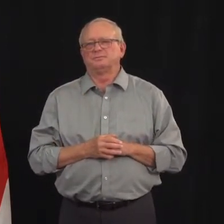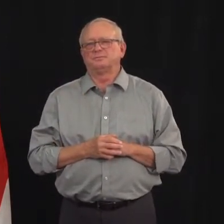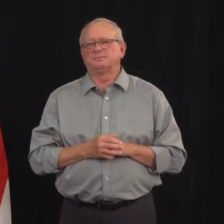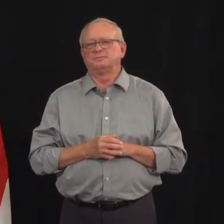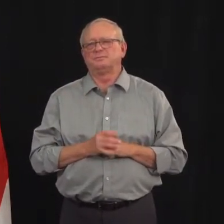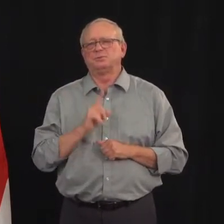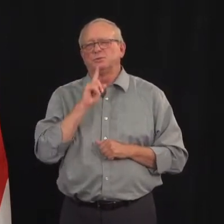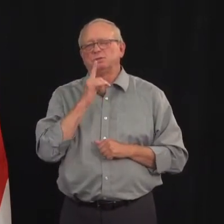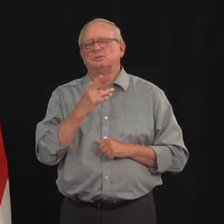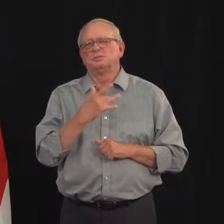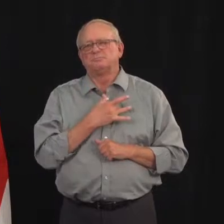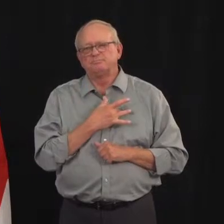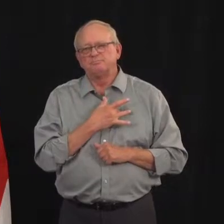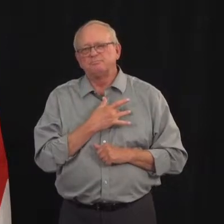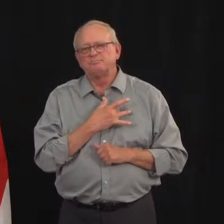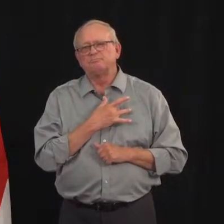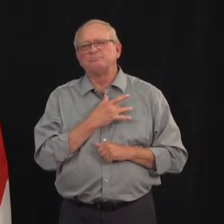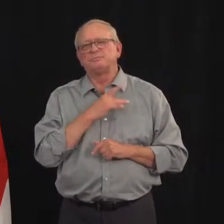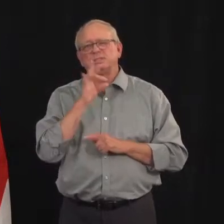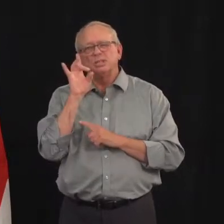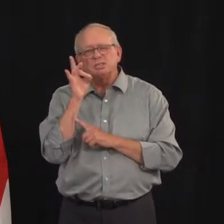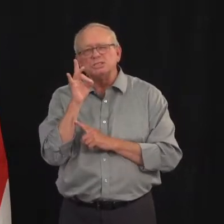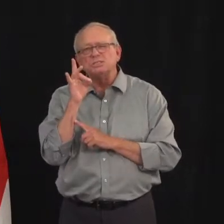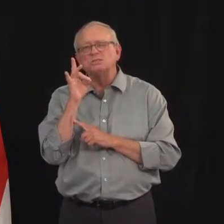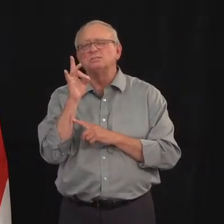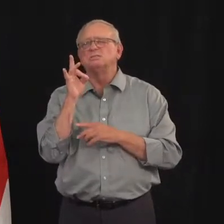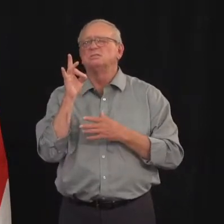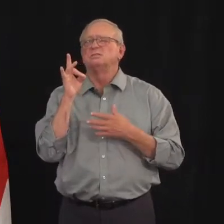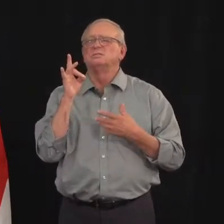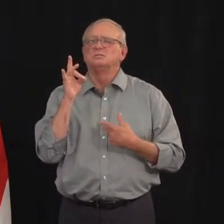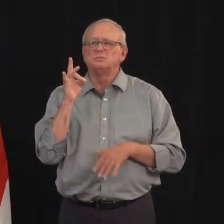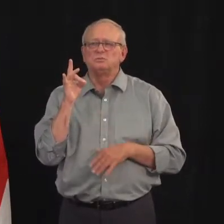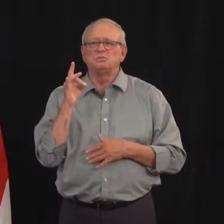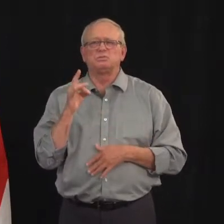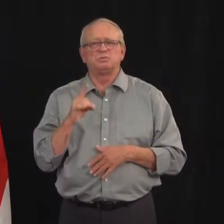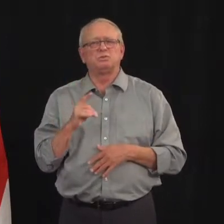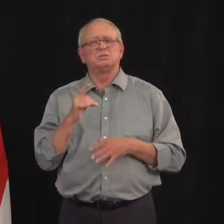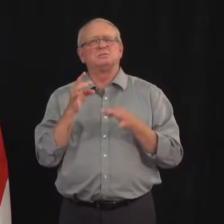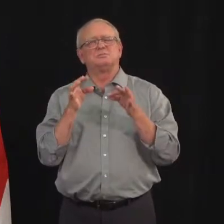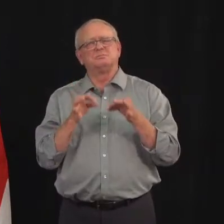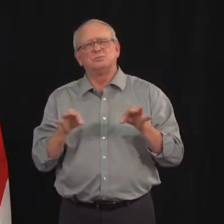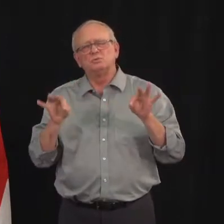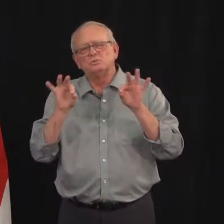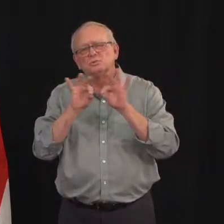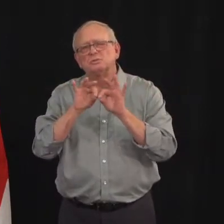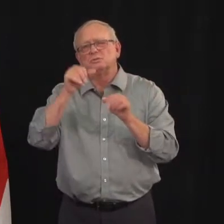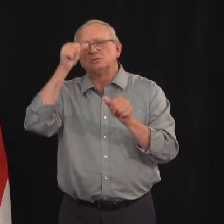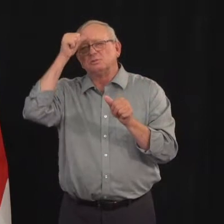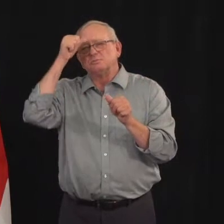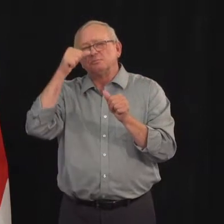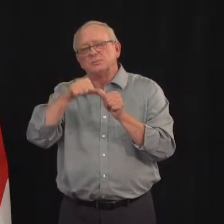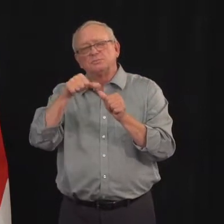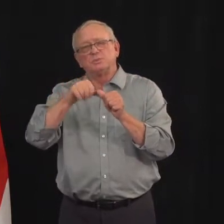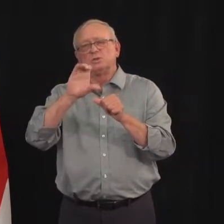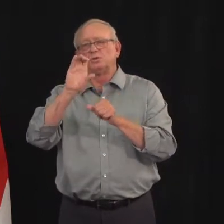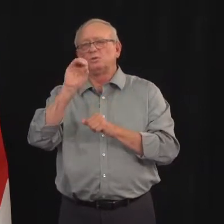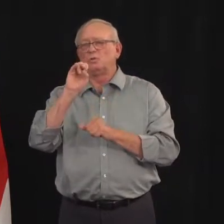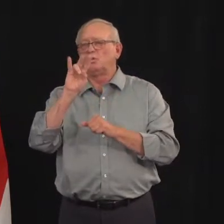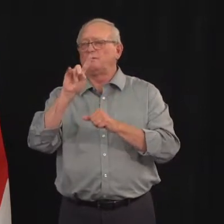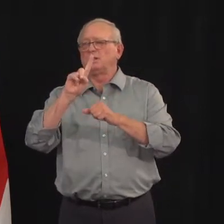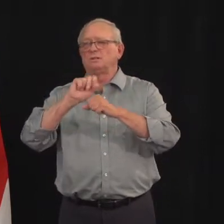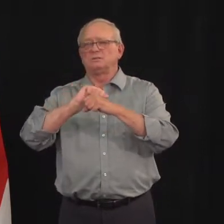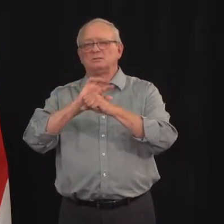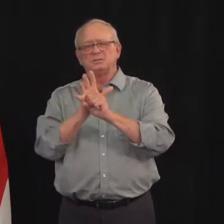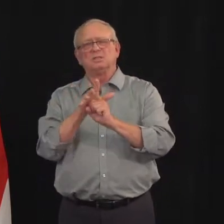obviously a heartbreaking number to report. We cannot forget that this virus can have severe and even fatal impacts on our